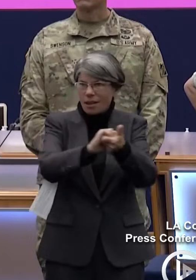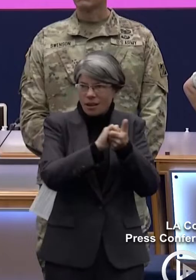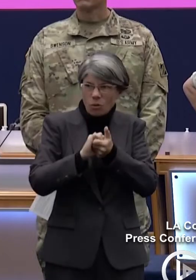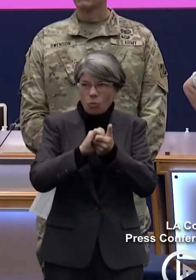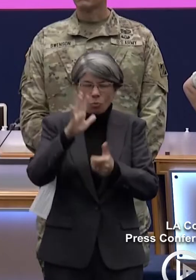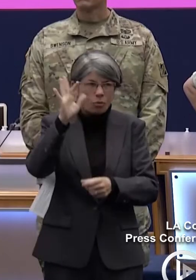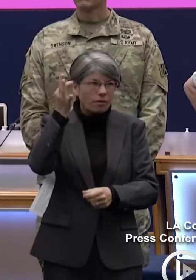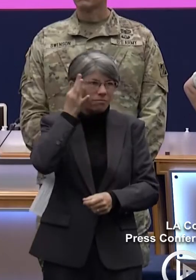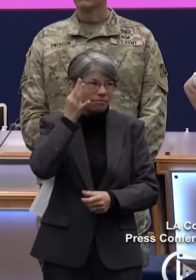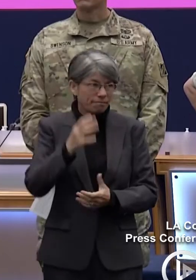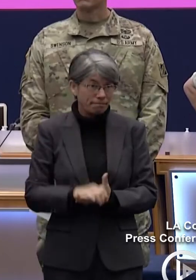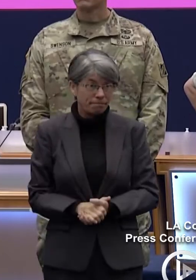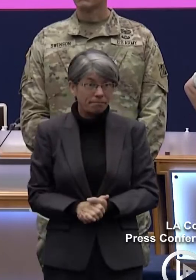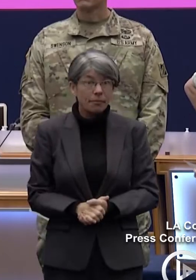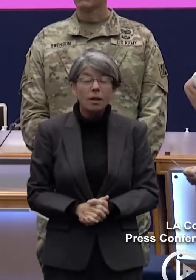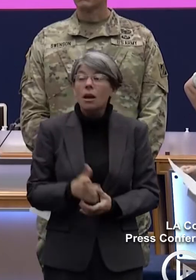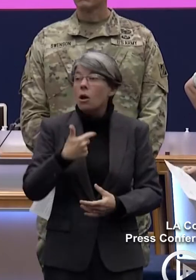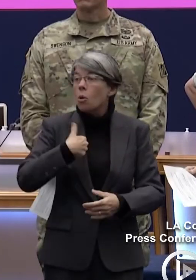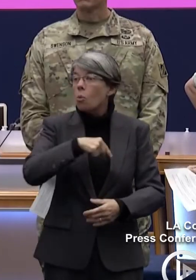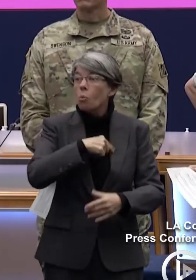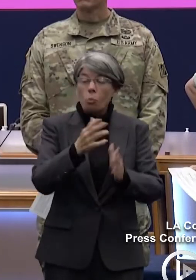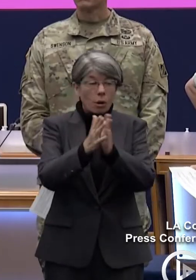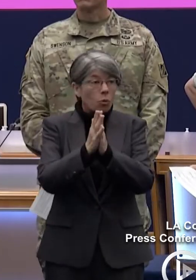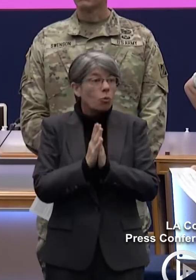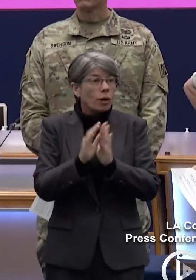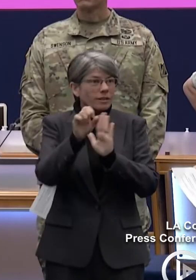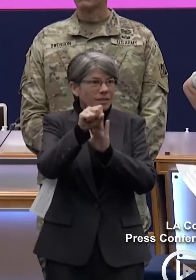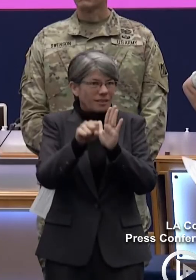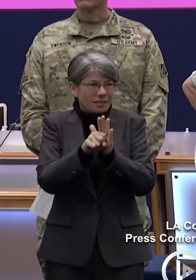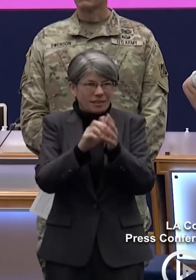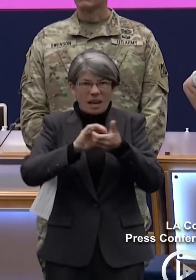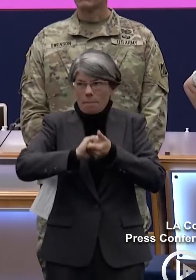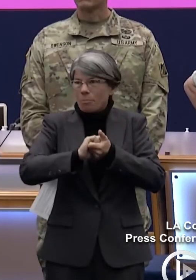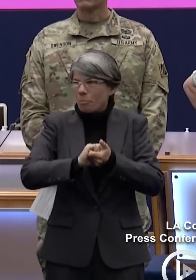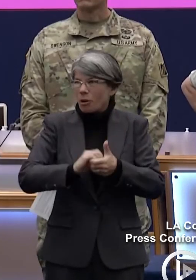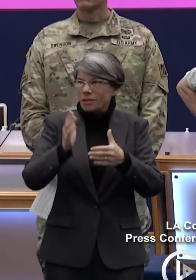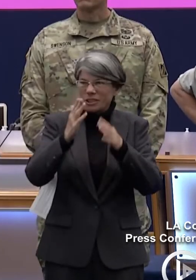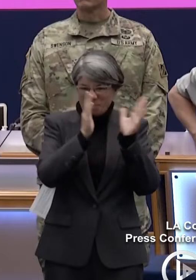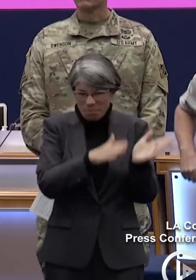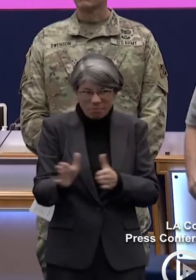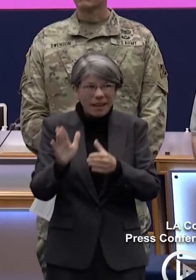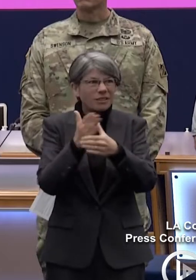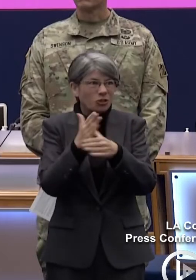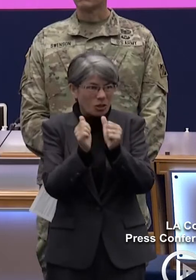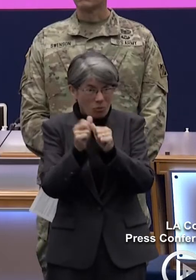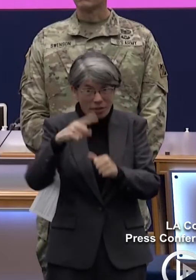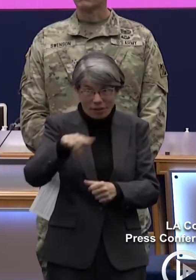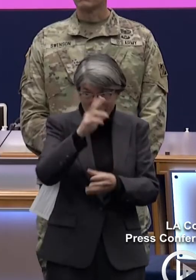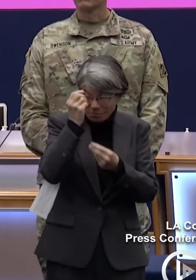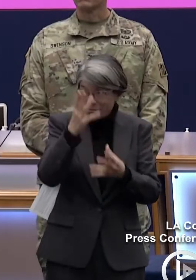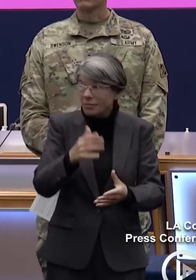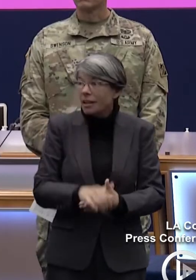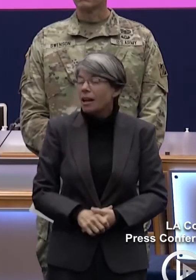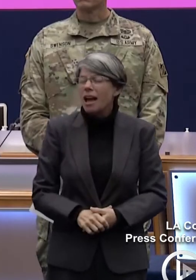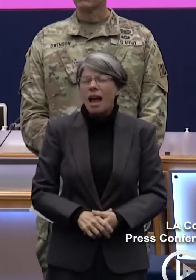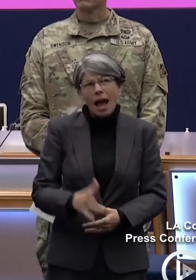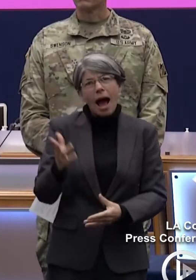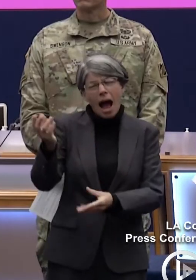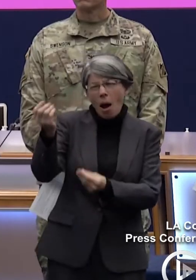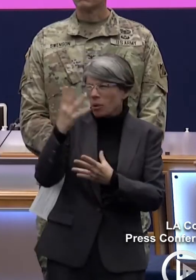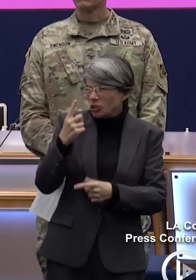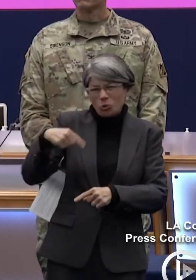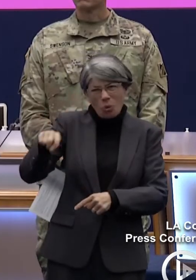federal government. We requested our state partners to share their plans here today. And I am told that